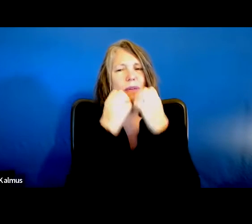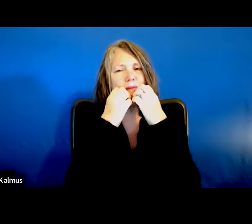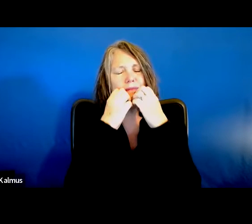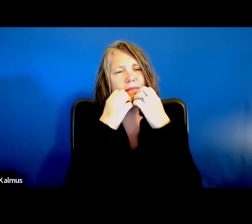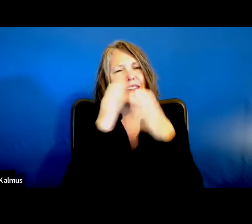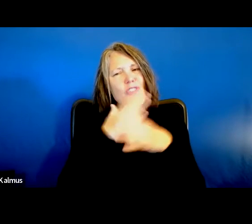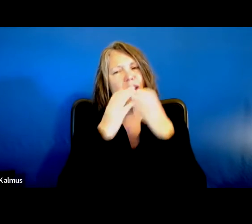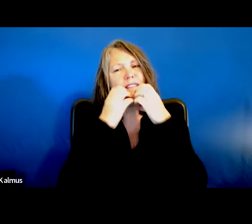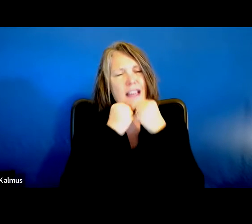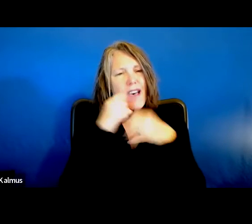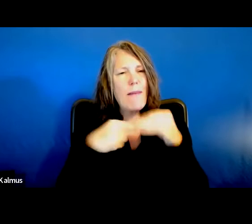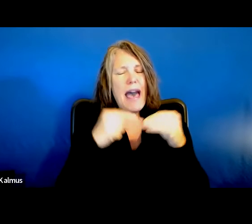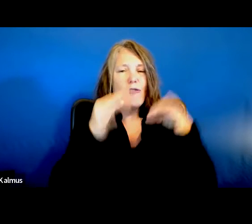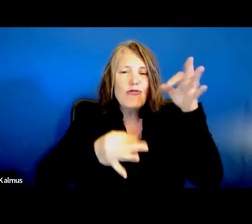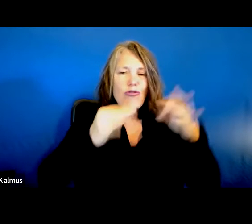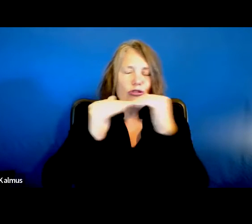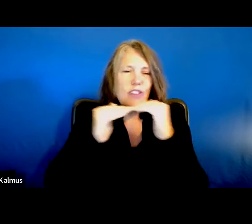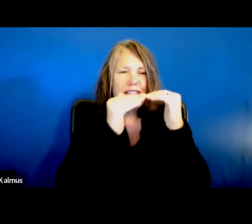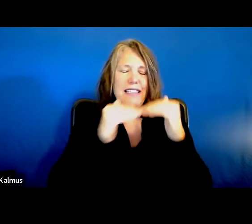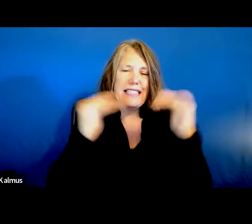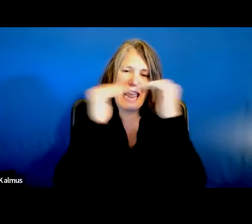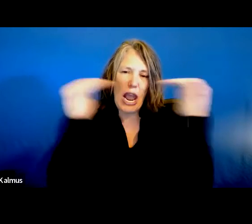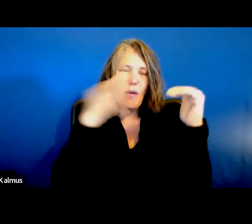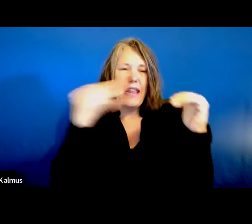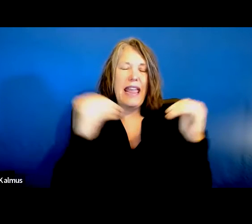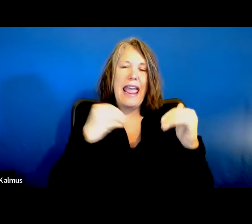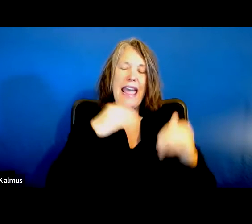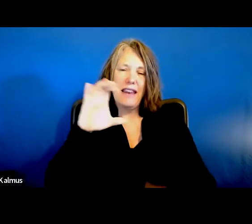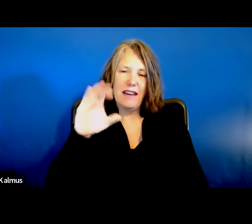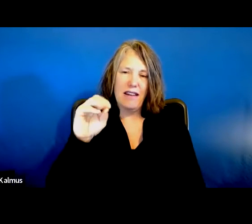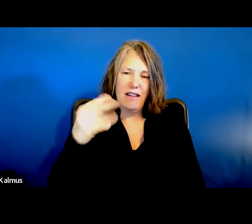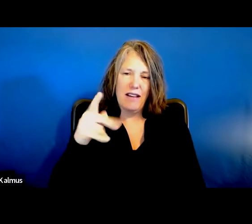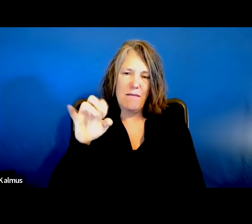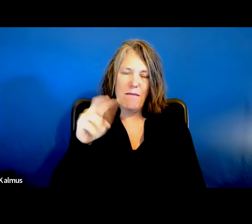about justice, equity, and compassion. We're people who